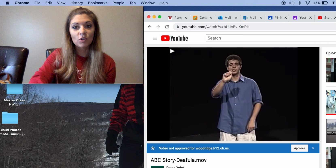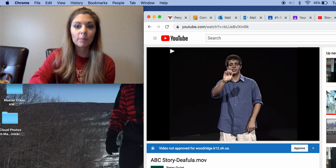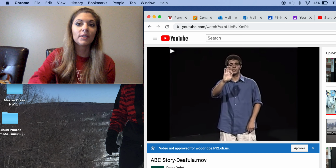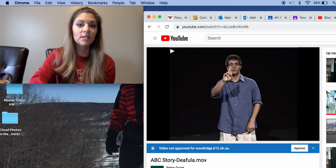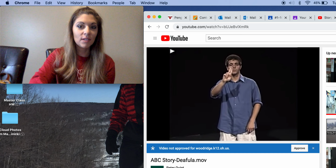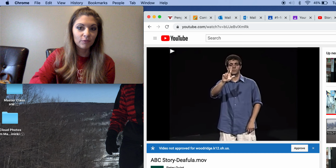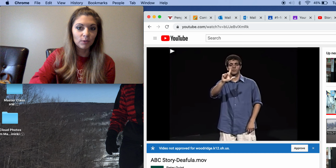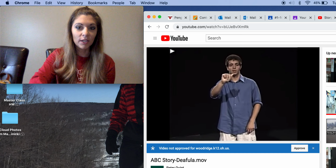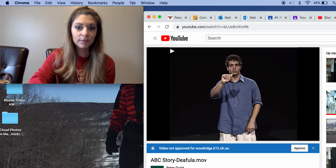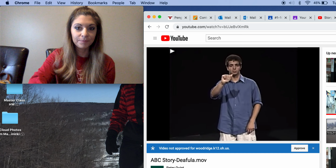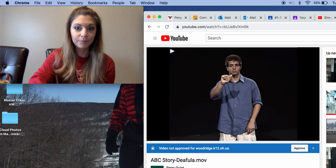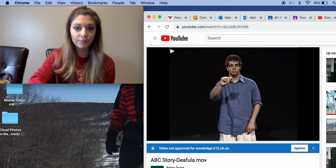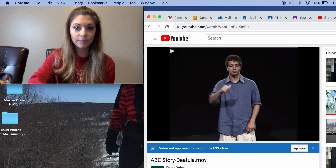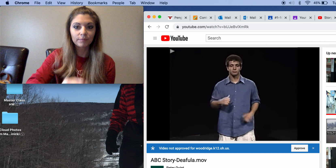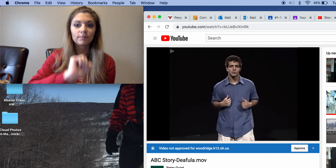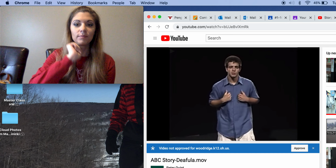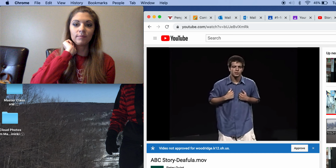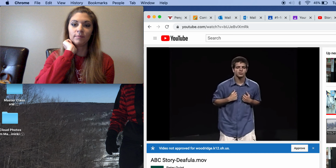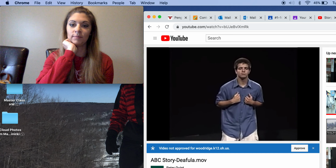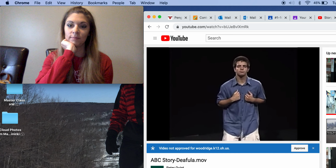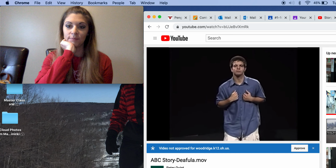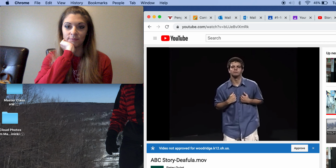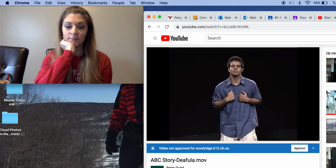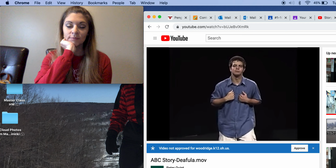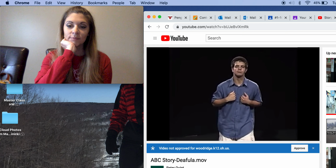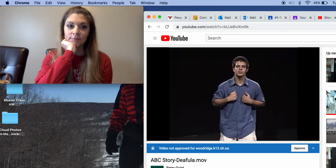So the topic is Defula.